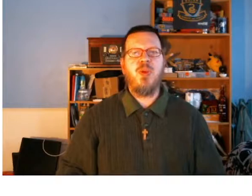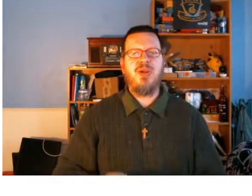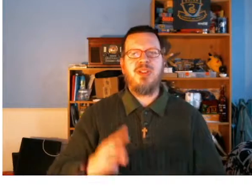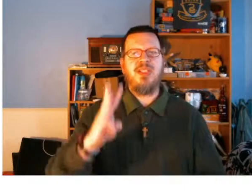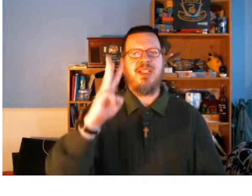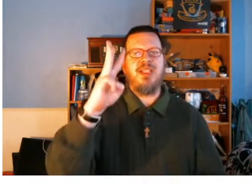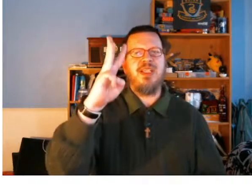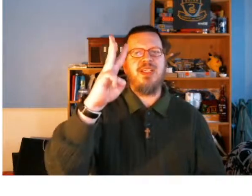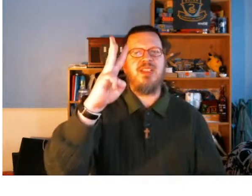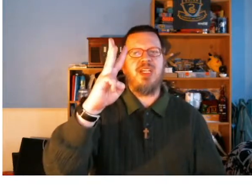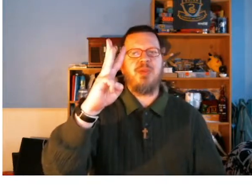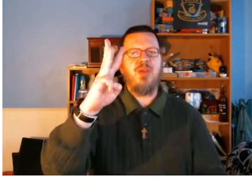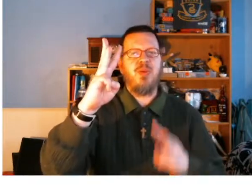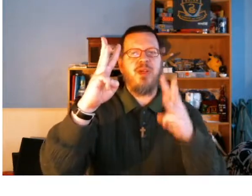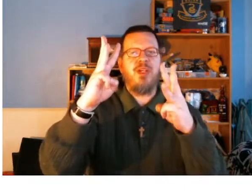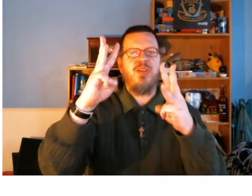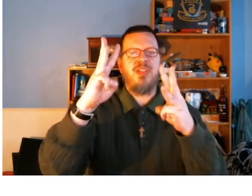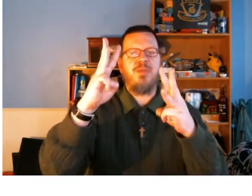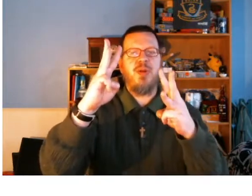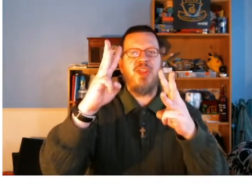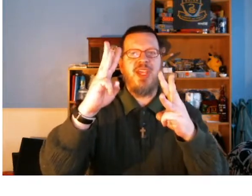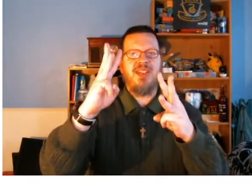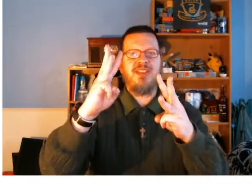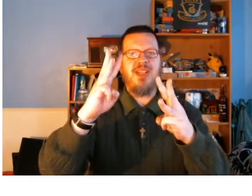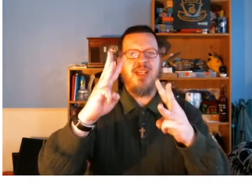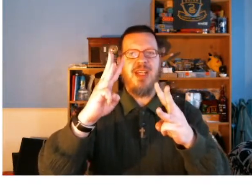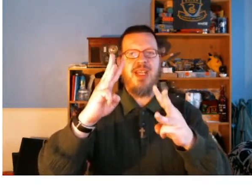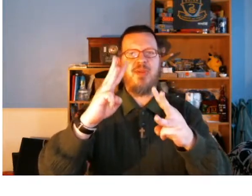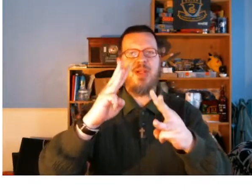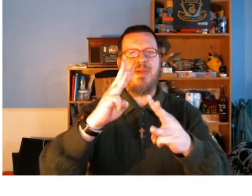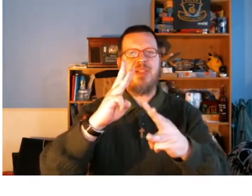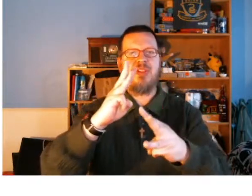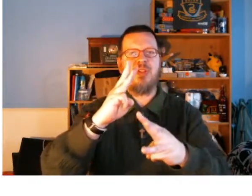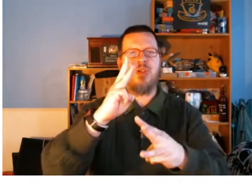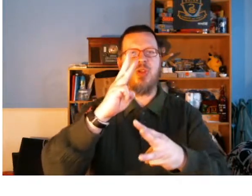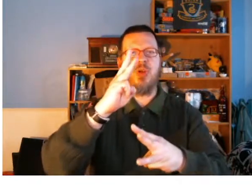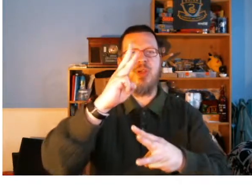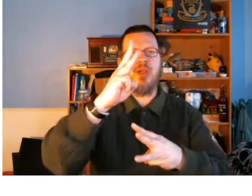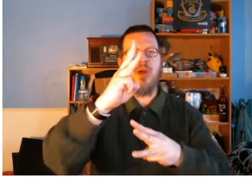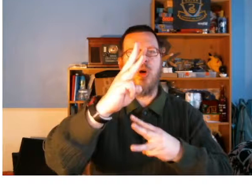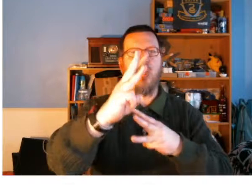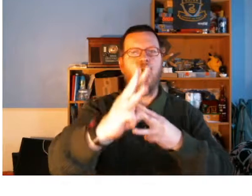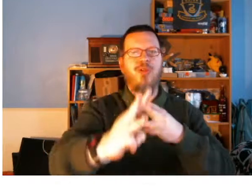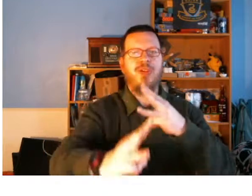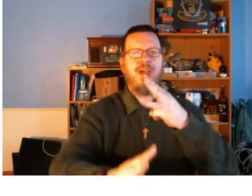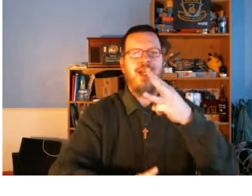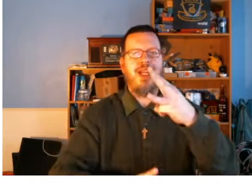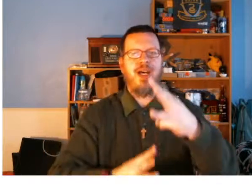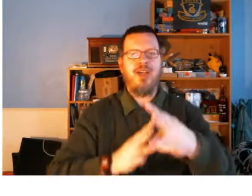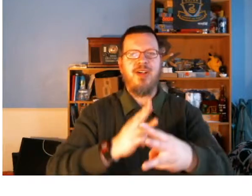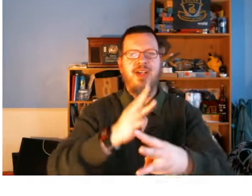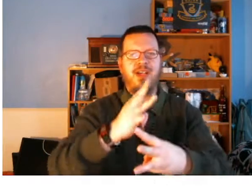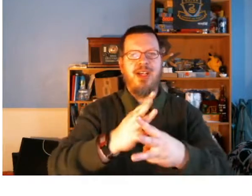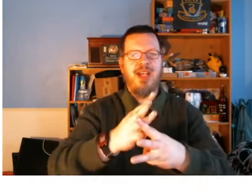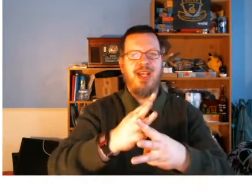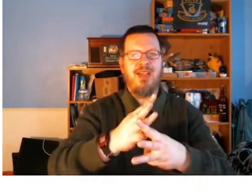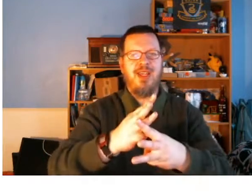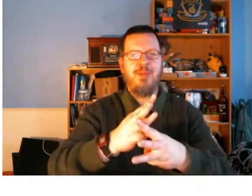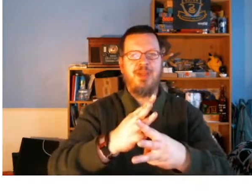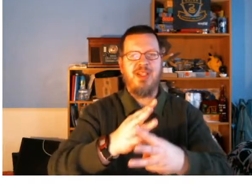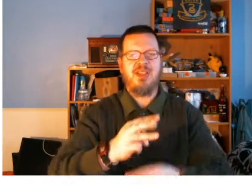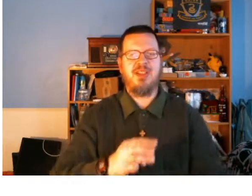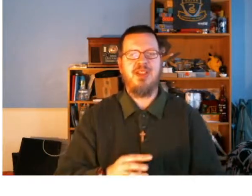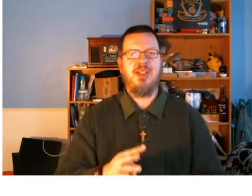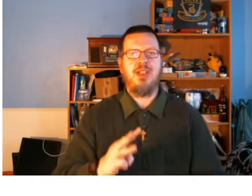The world is a W, and we're going to do this in both hands, and we're going to make a circle going over and under and